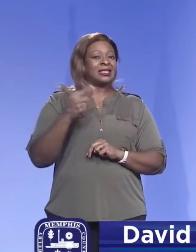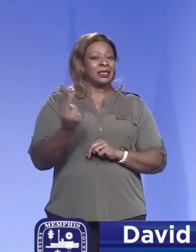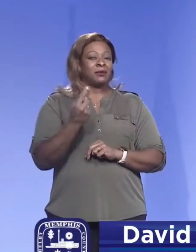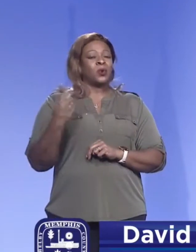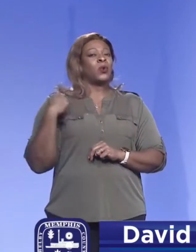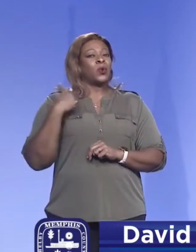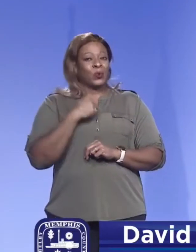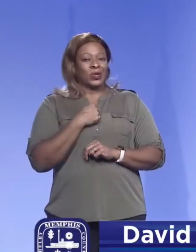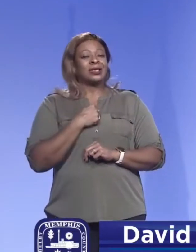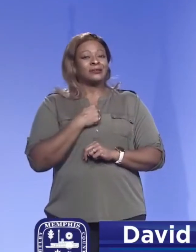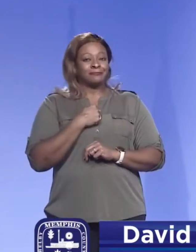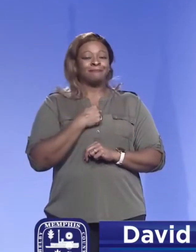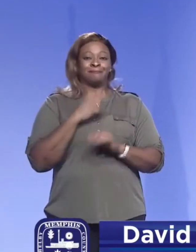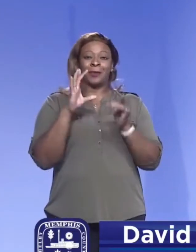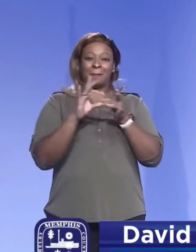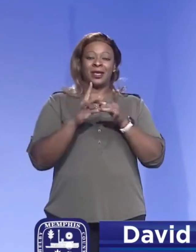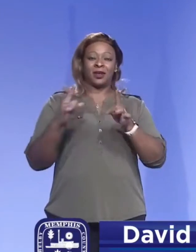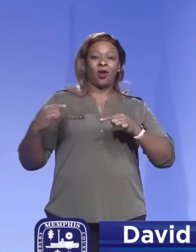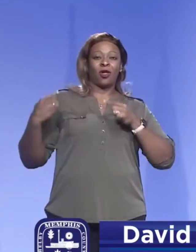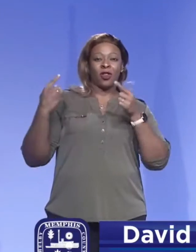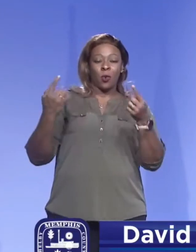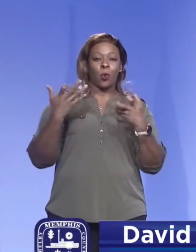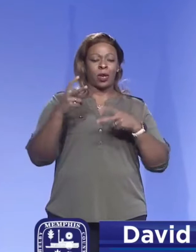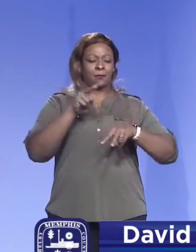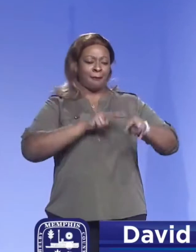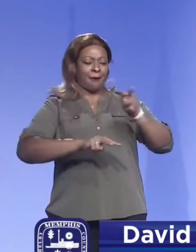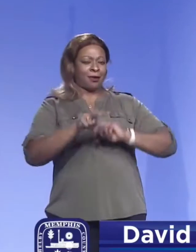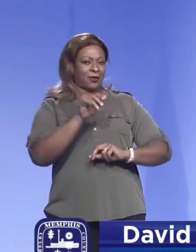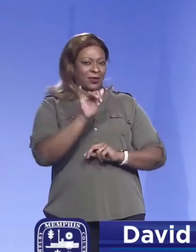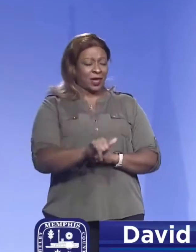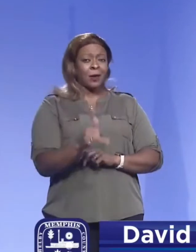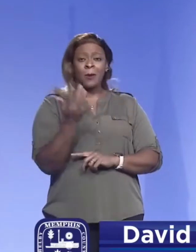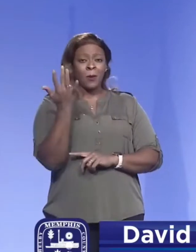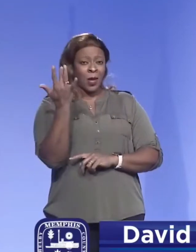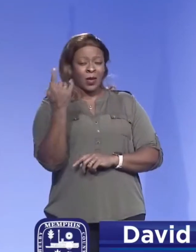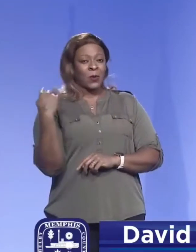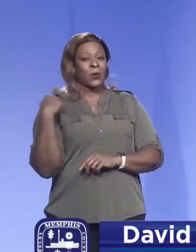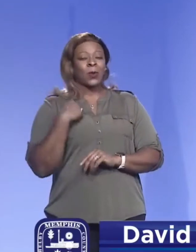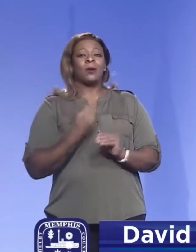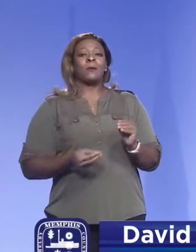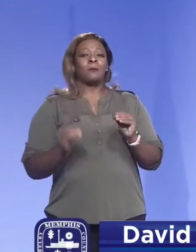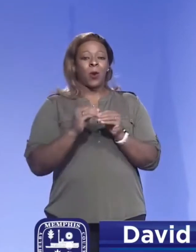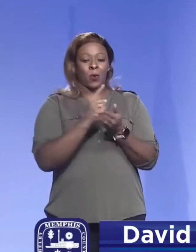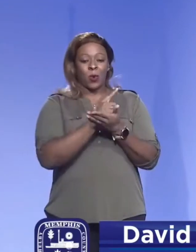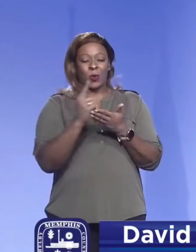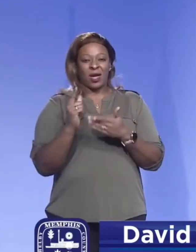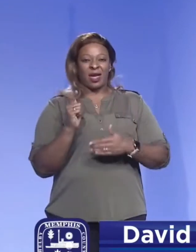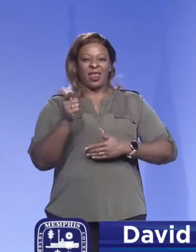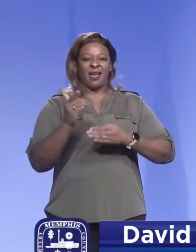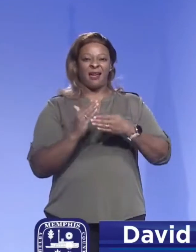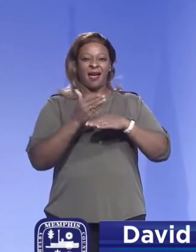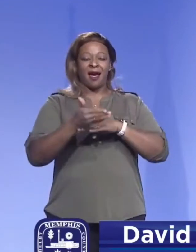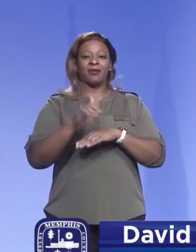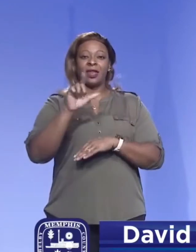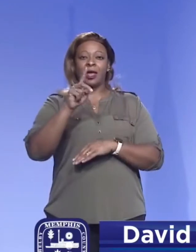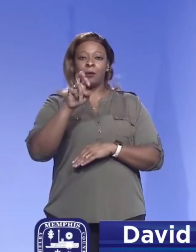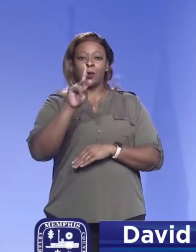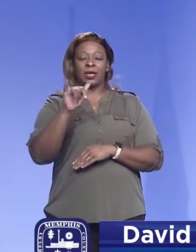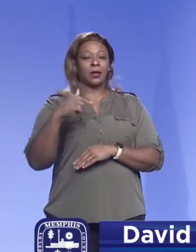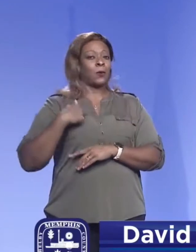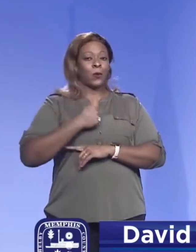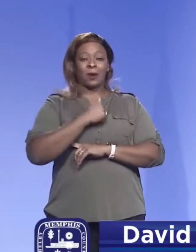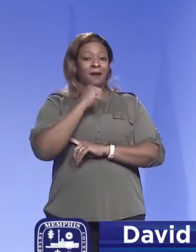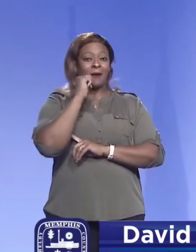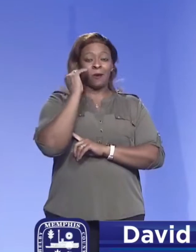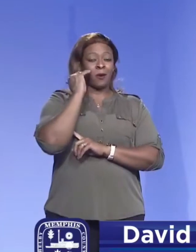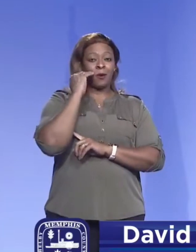we have been saying all along we wanted to monitor because we are now more than a week away from Labor Day, and we did not know,